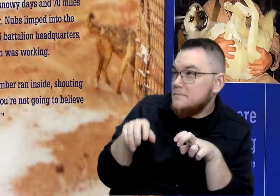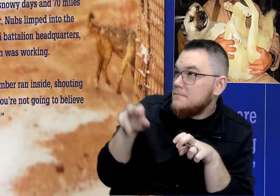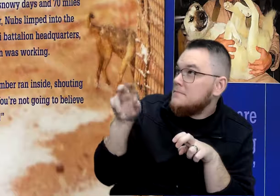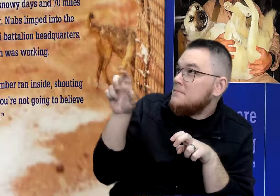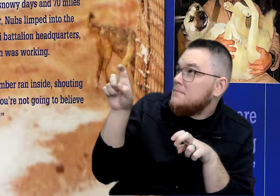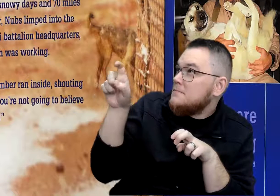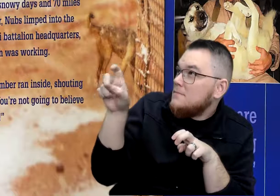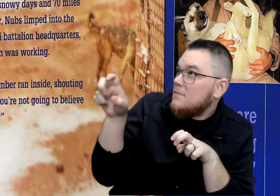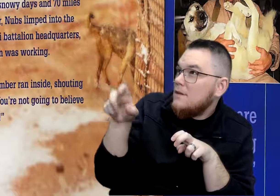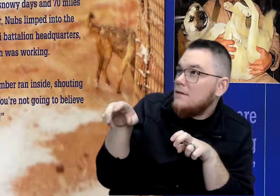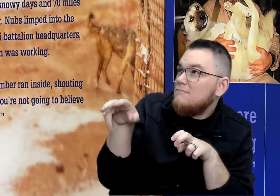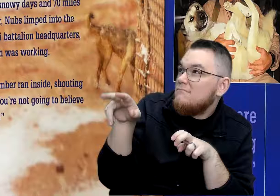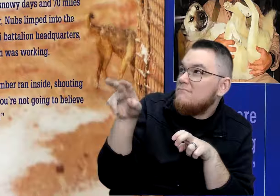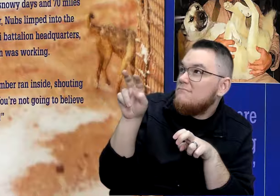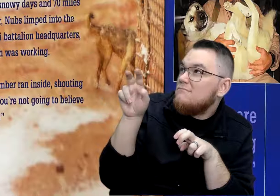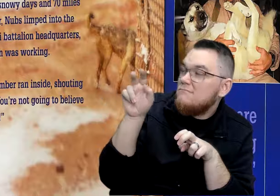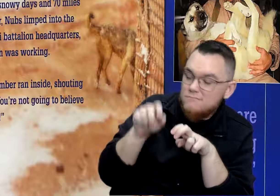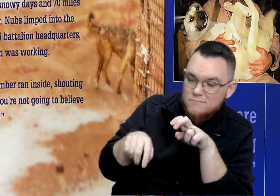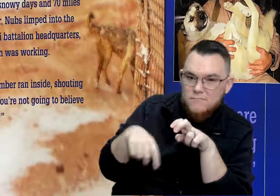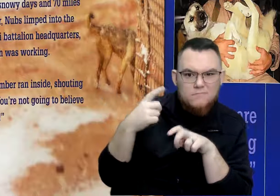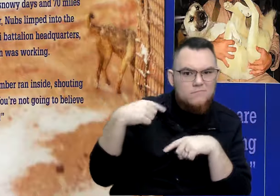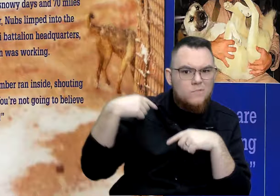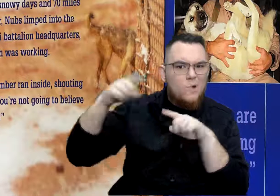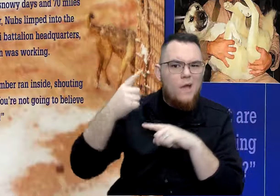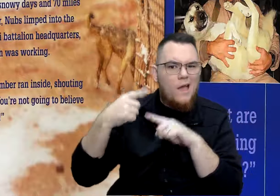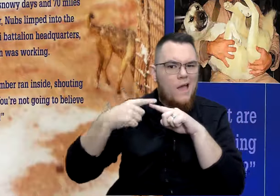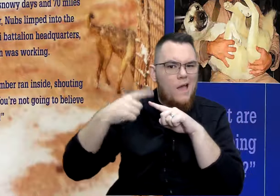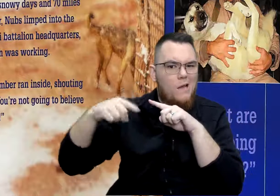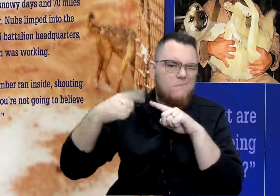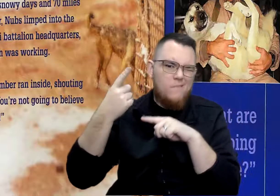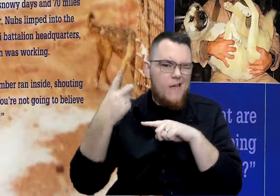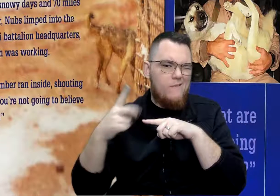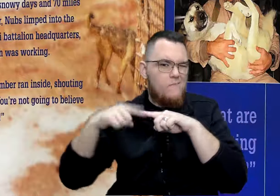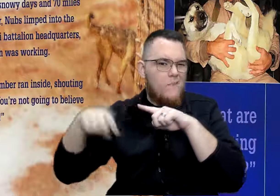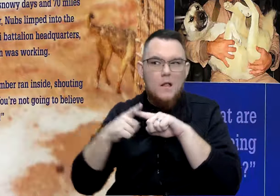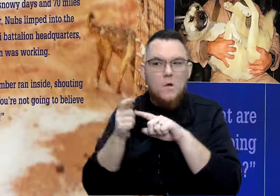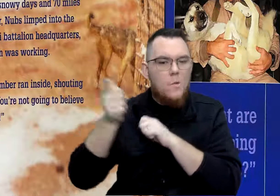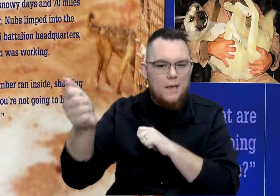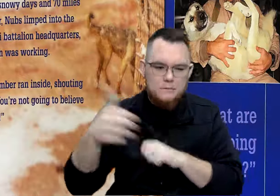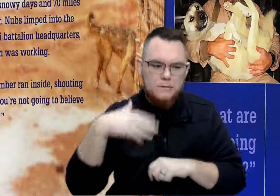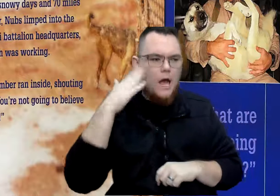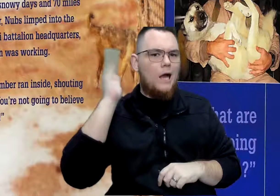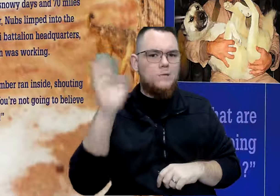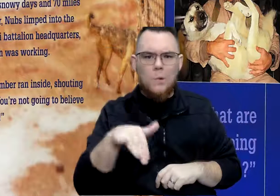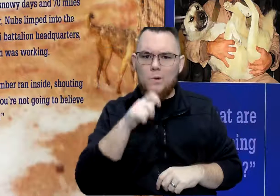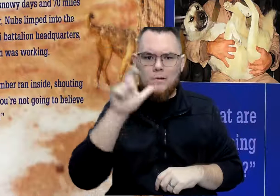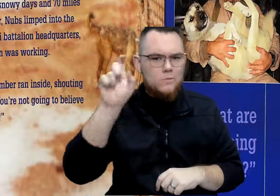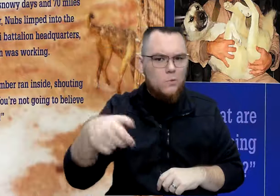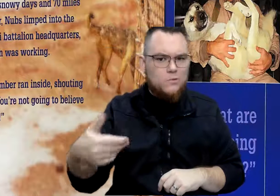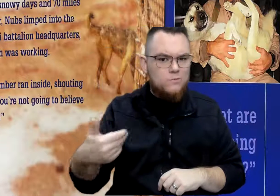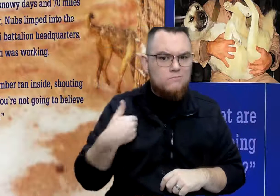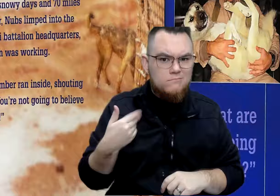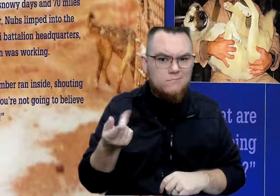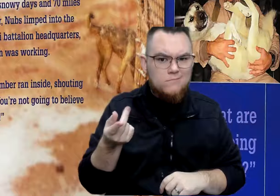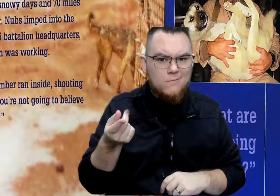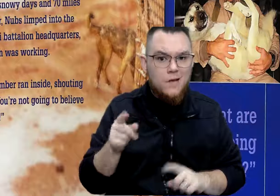outpost just a half-mile away. "I know we're not supposed to have dogs at the outpost," Brian said to his men,